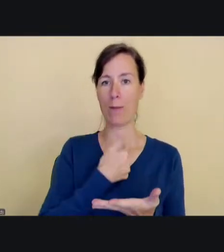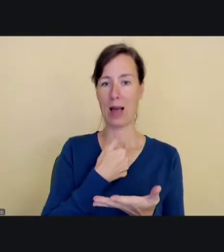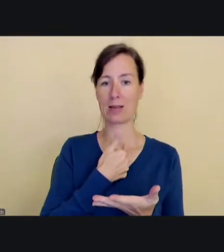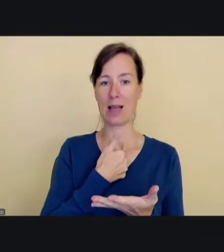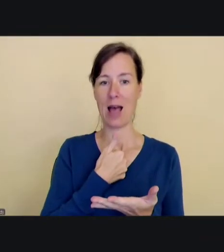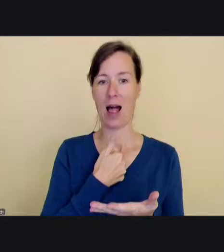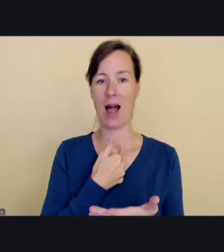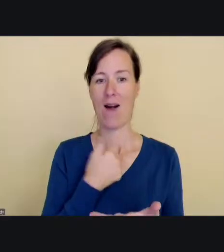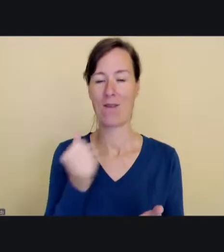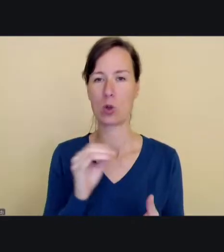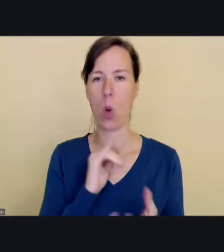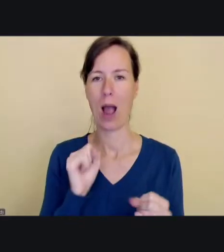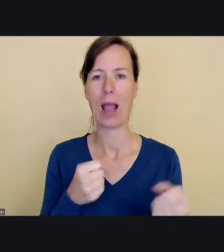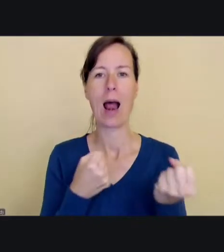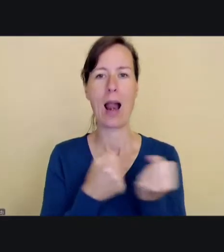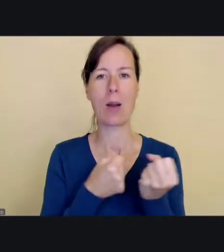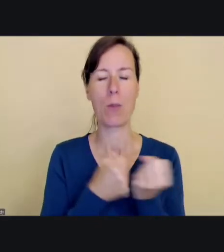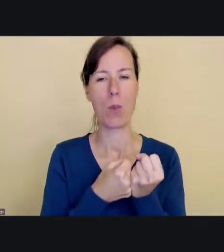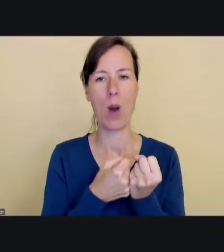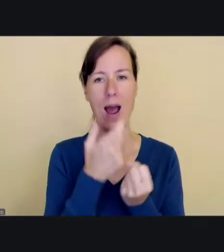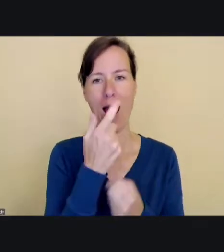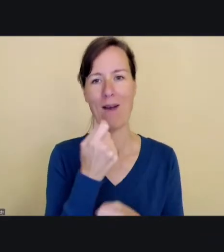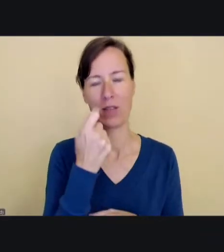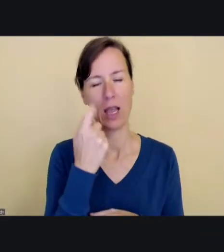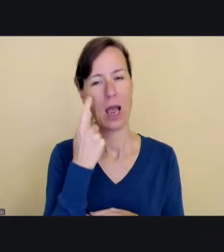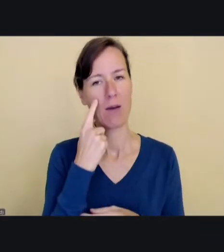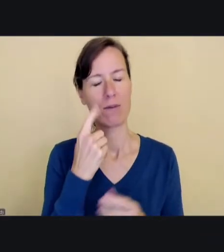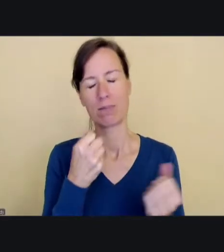for the state funding for this. Okay, give me a second.